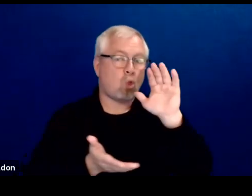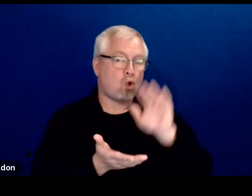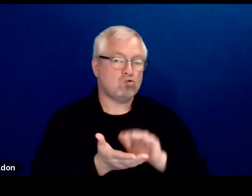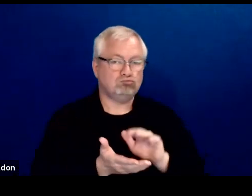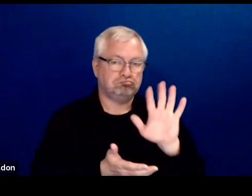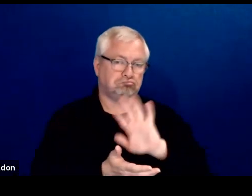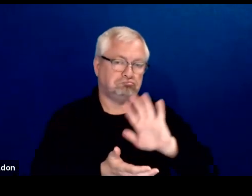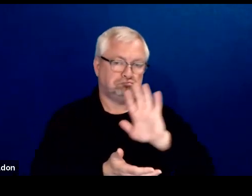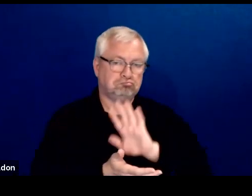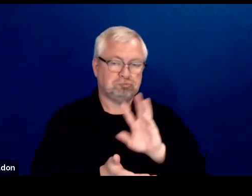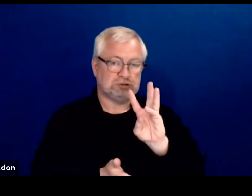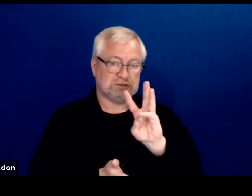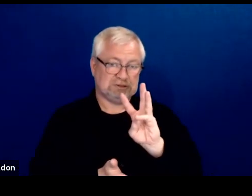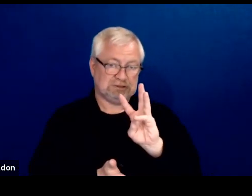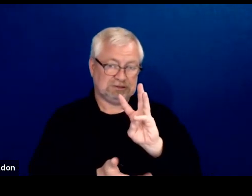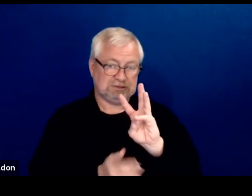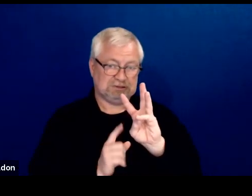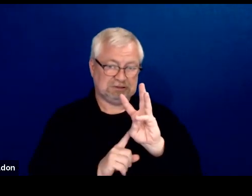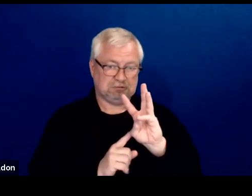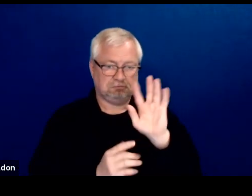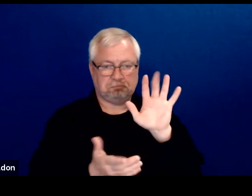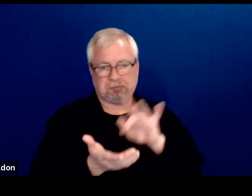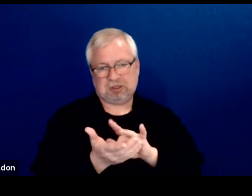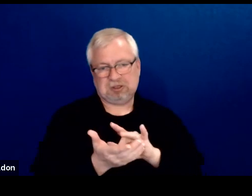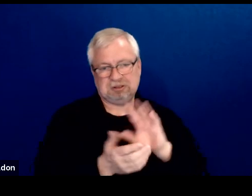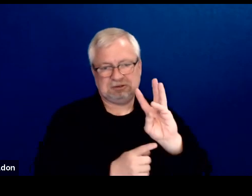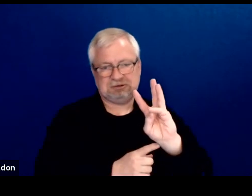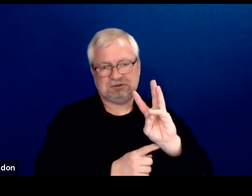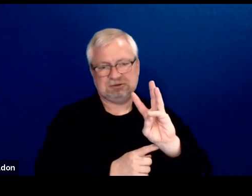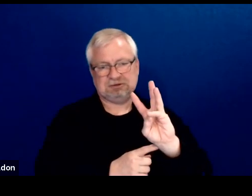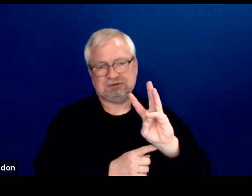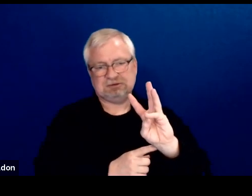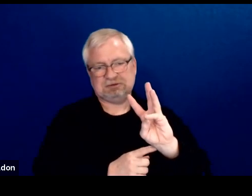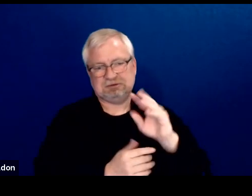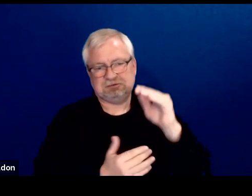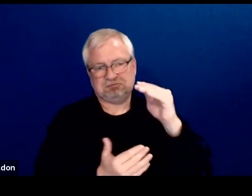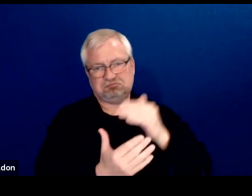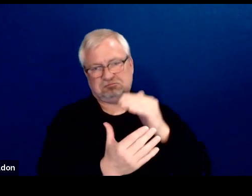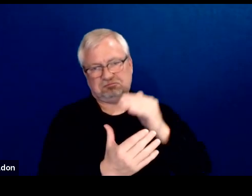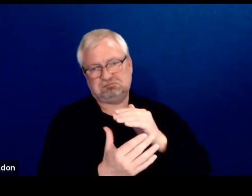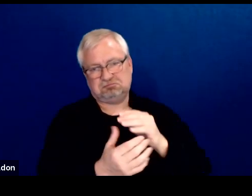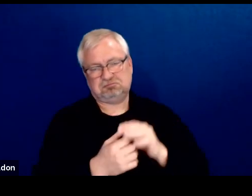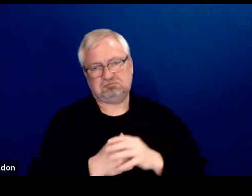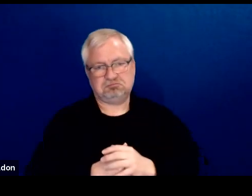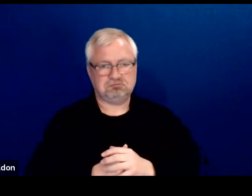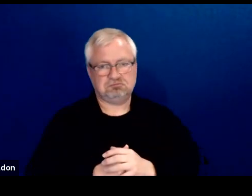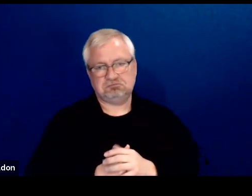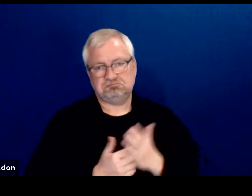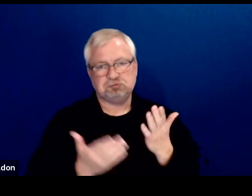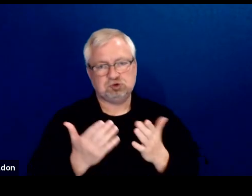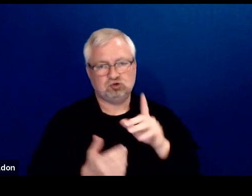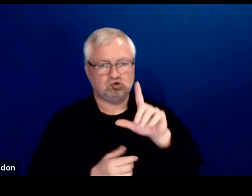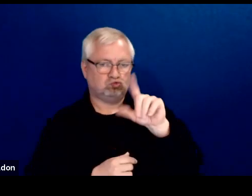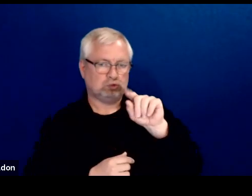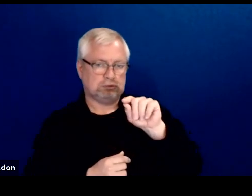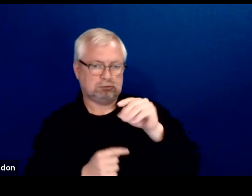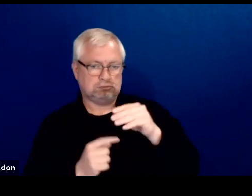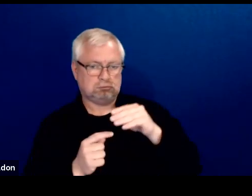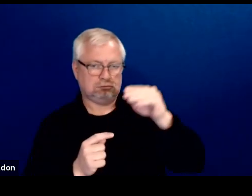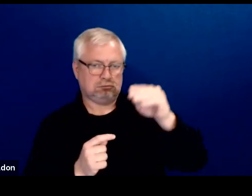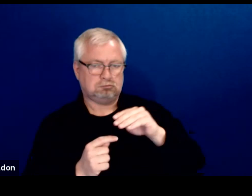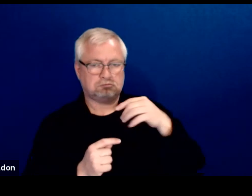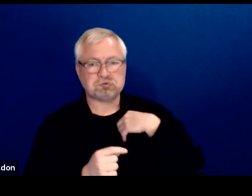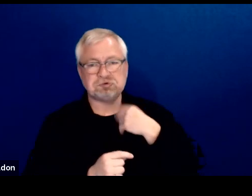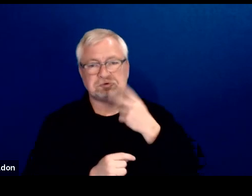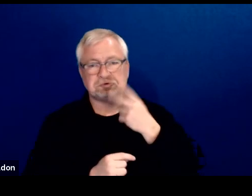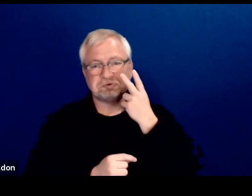of the range that various of these scenarios suggest is in the 20 range. But some of the variations are 6